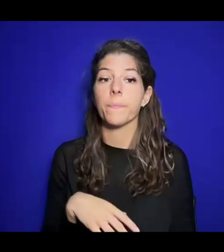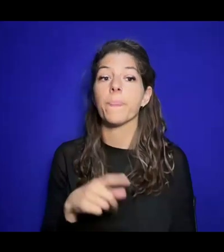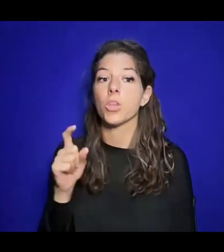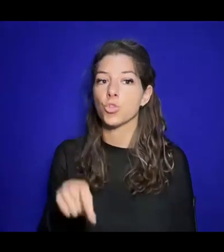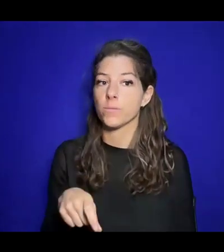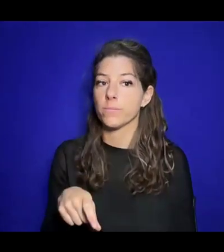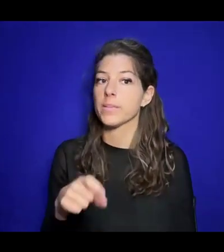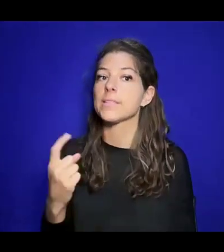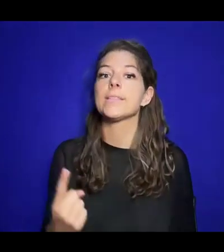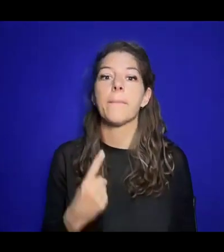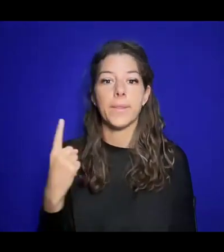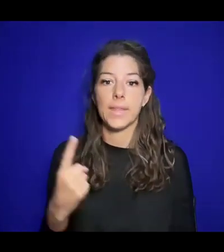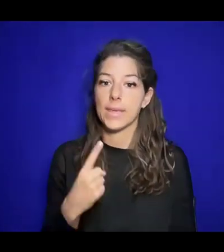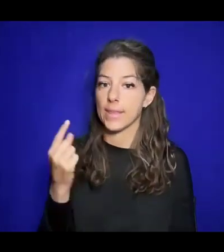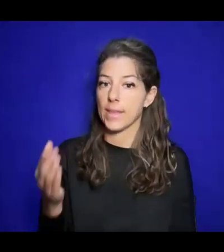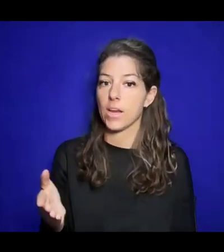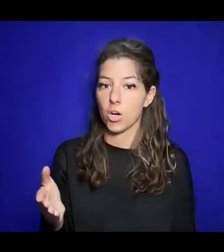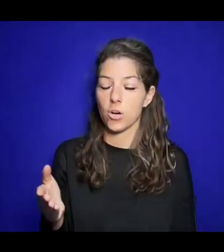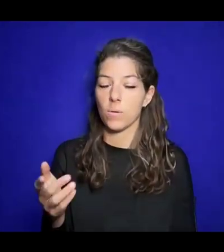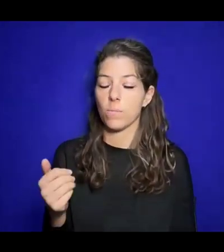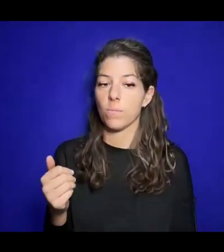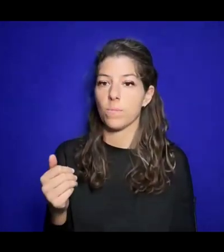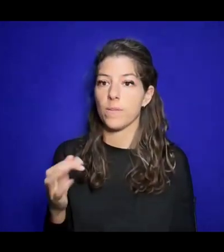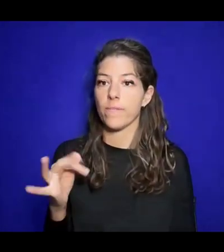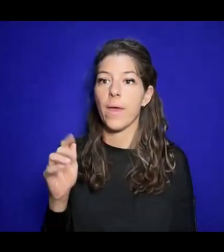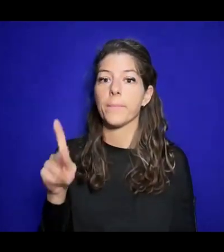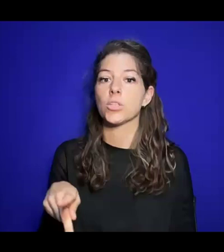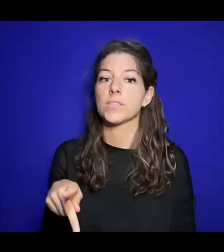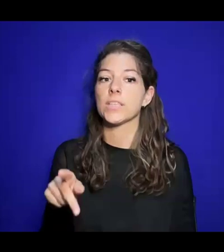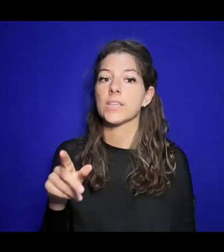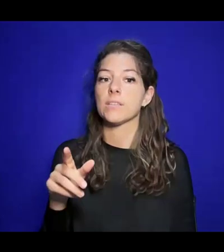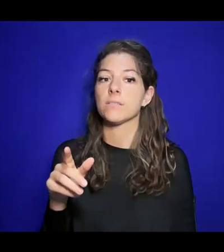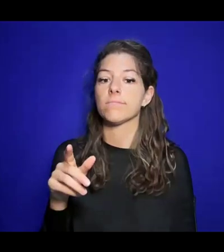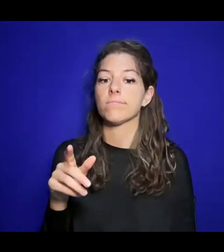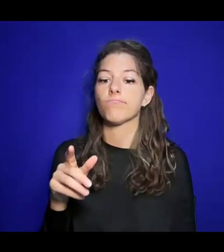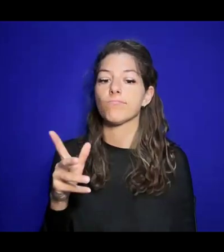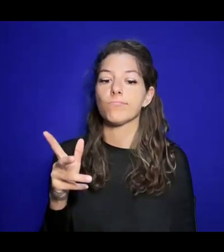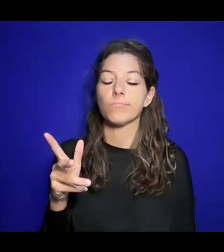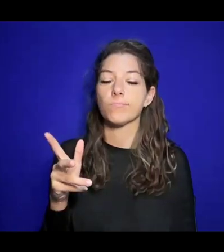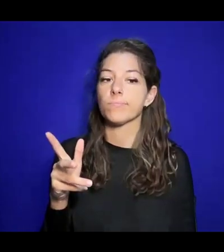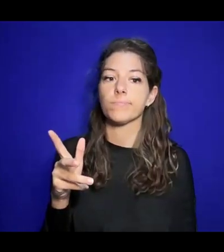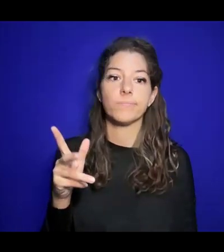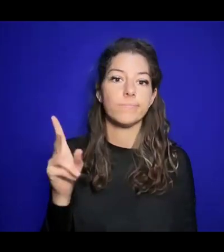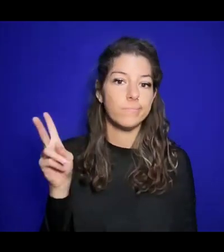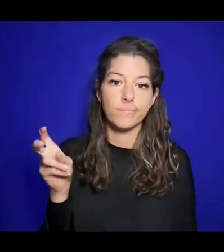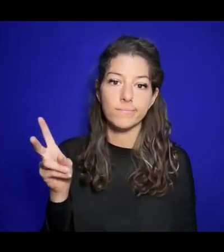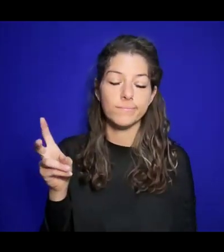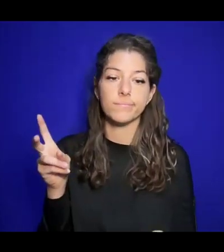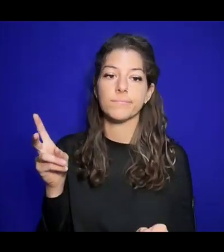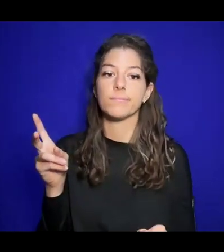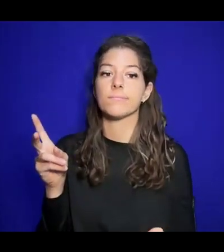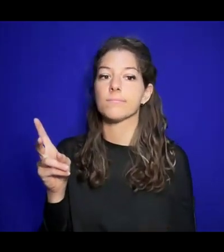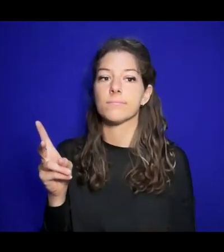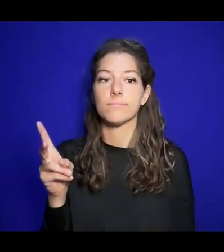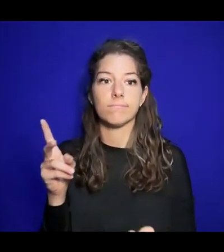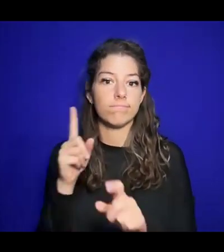be something in there. If that person is, you know, quote unquote,